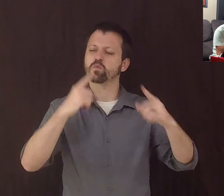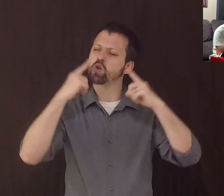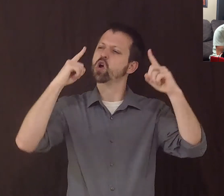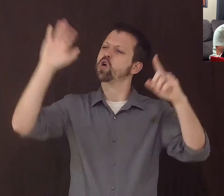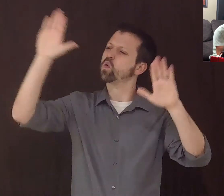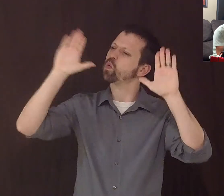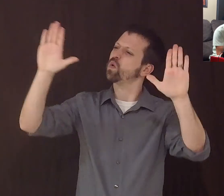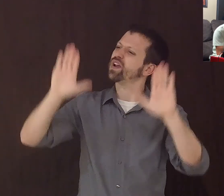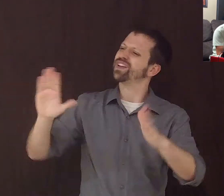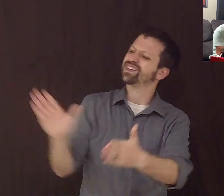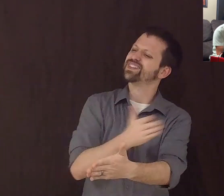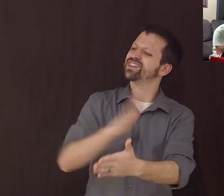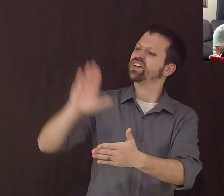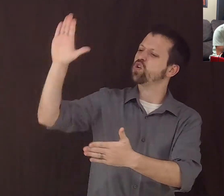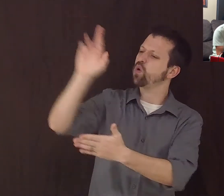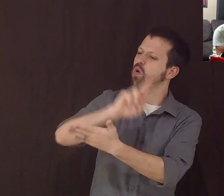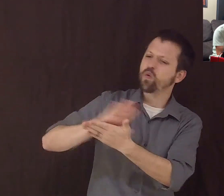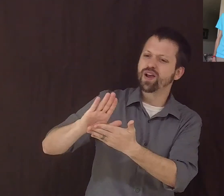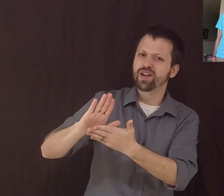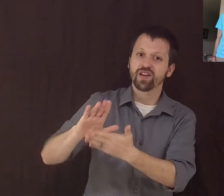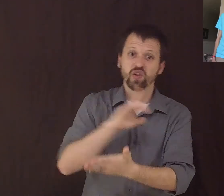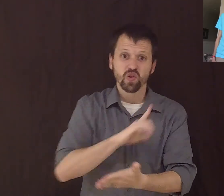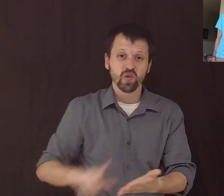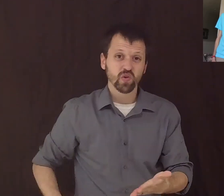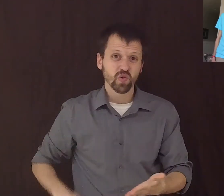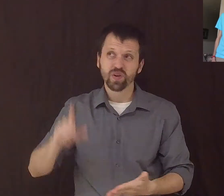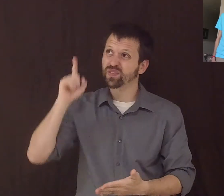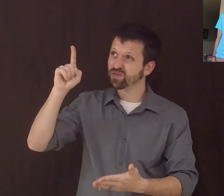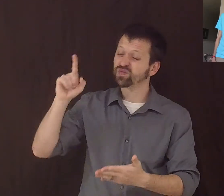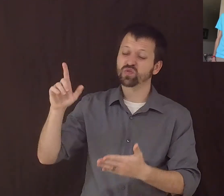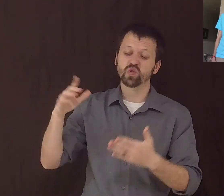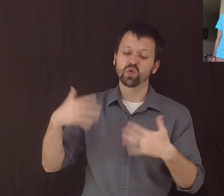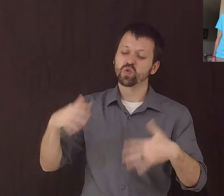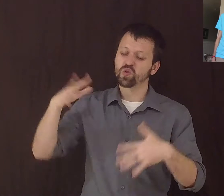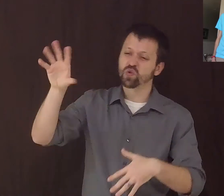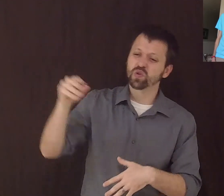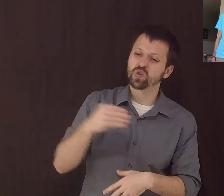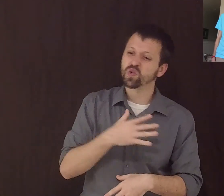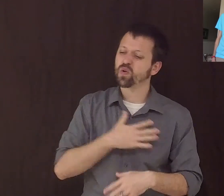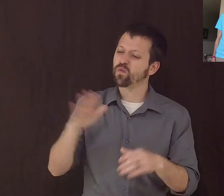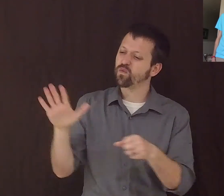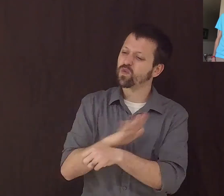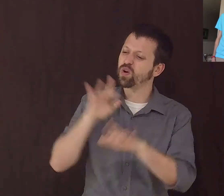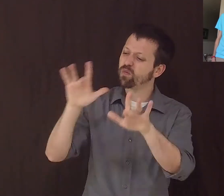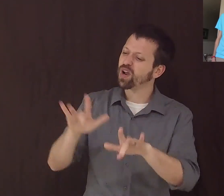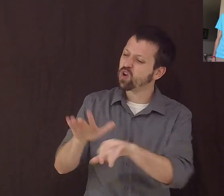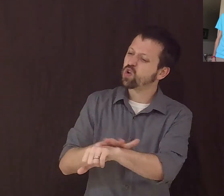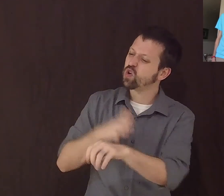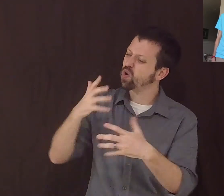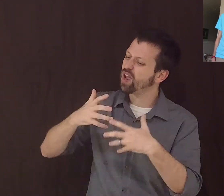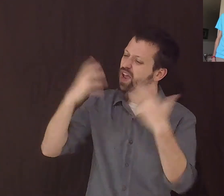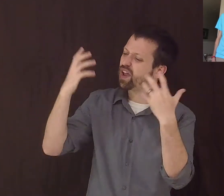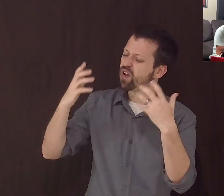great goodness, and shall sing of your righteousness. The Lord is gracious, and full of compassion, slow to anger, and great